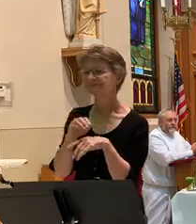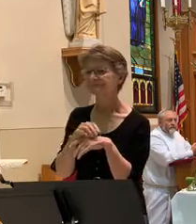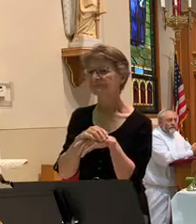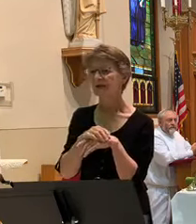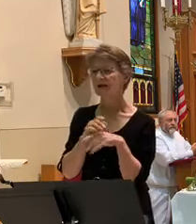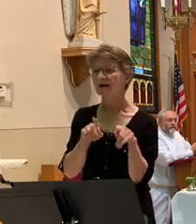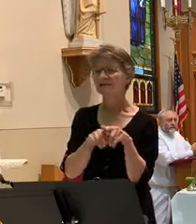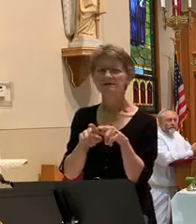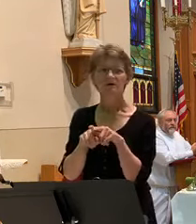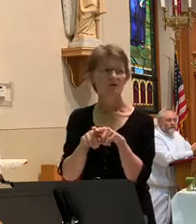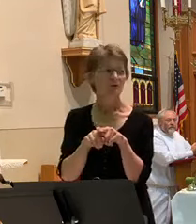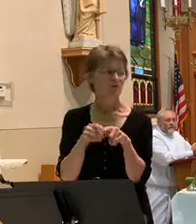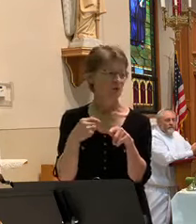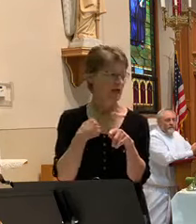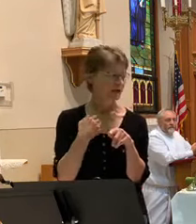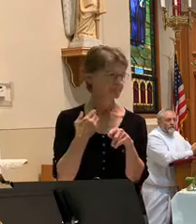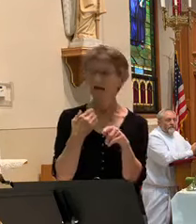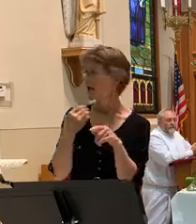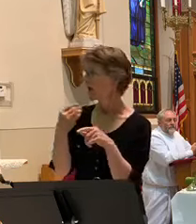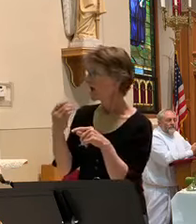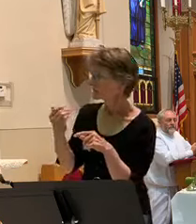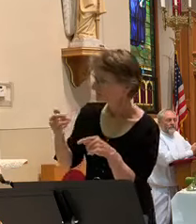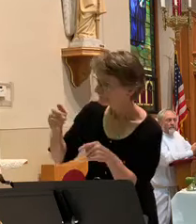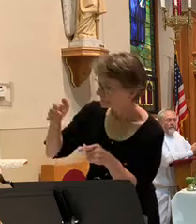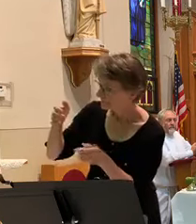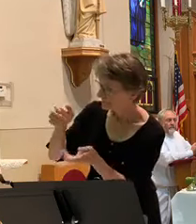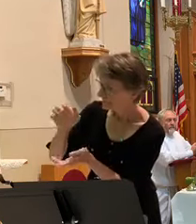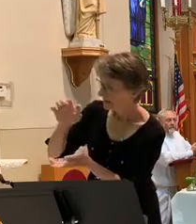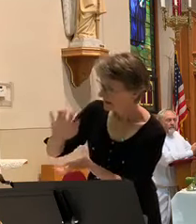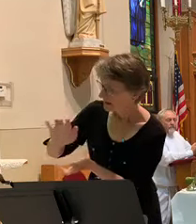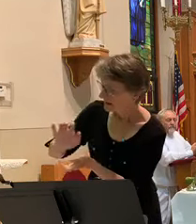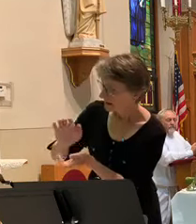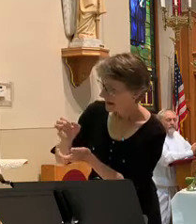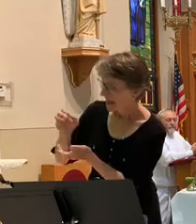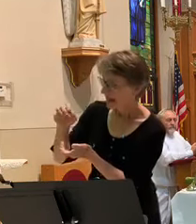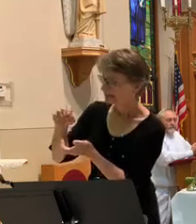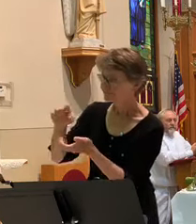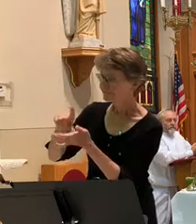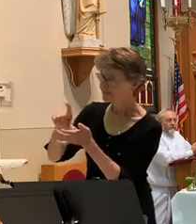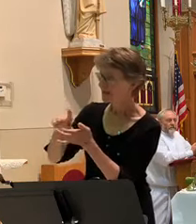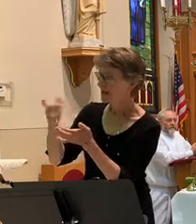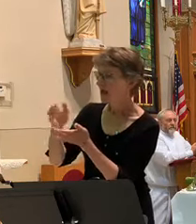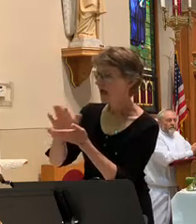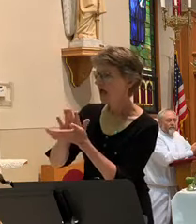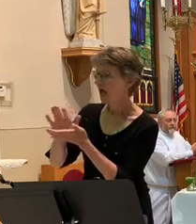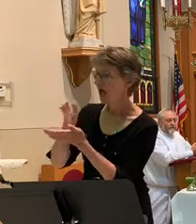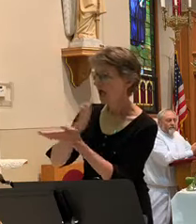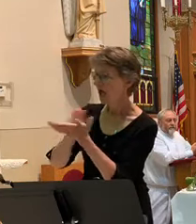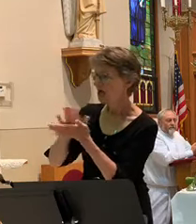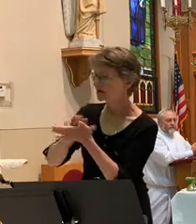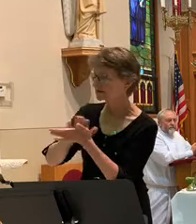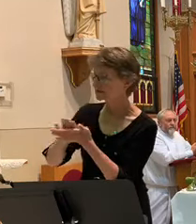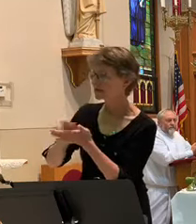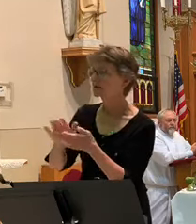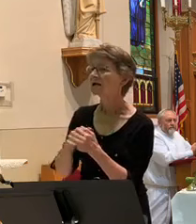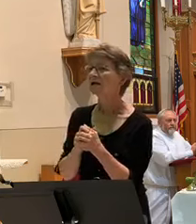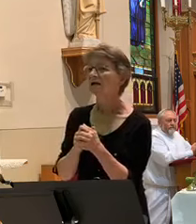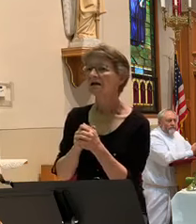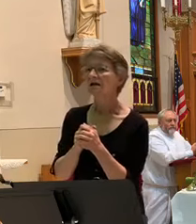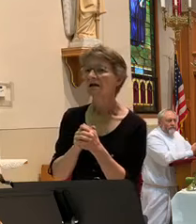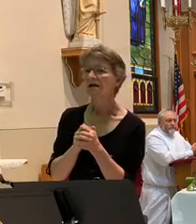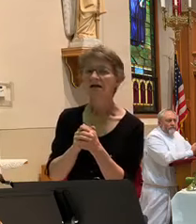Also, we have hand sanitizer stations available for you to use as you approach, especially if you're going to receive in the hand.